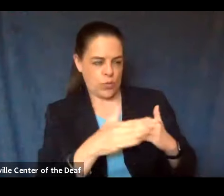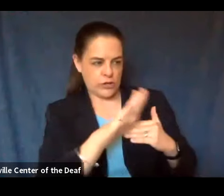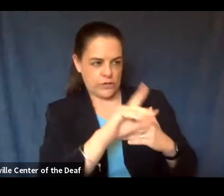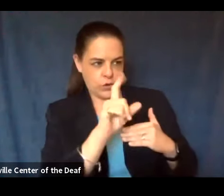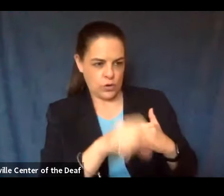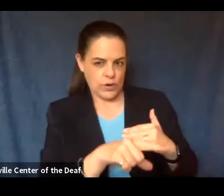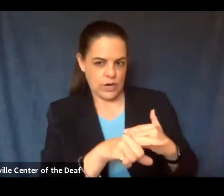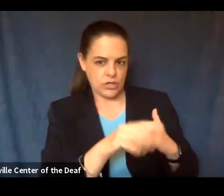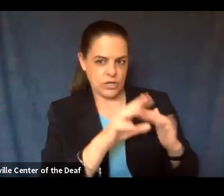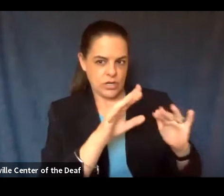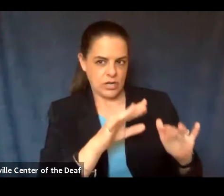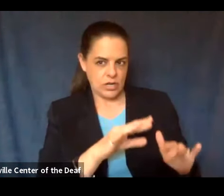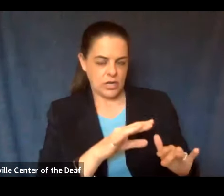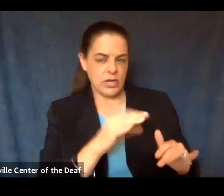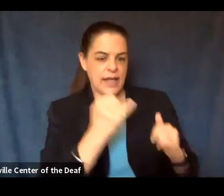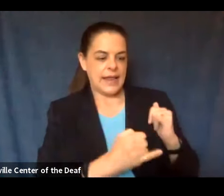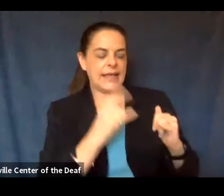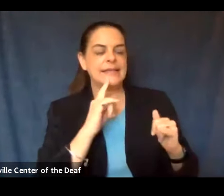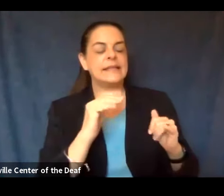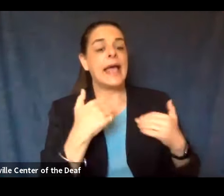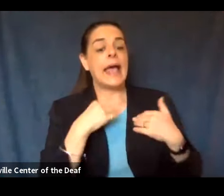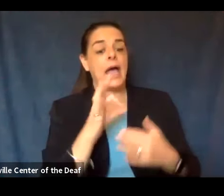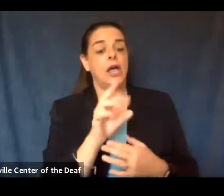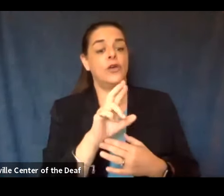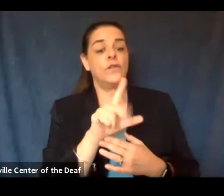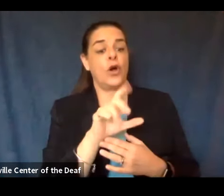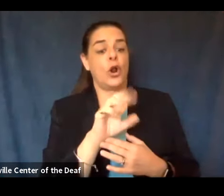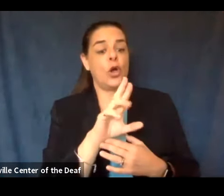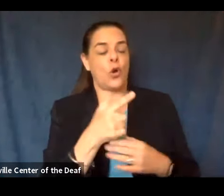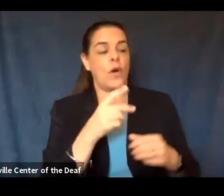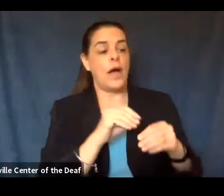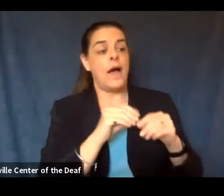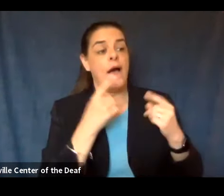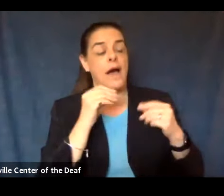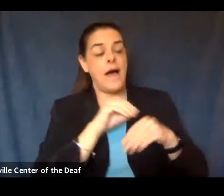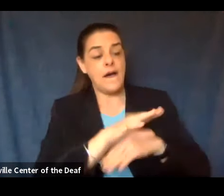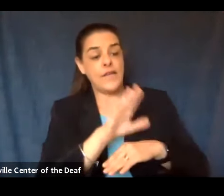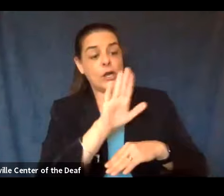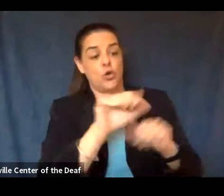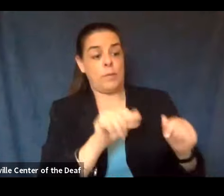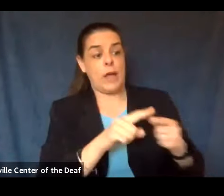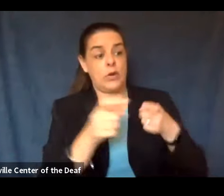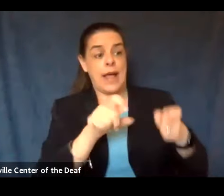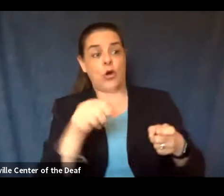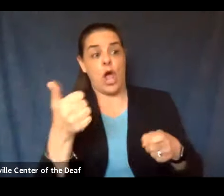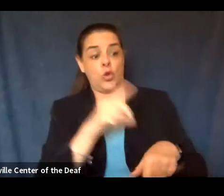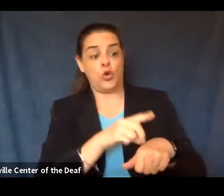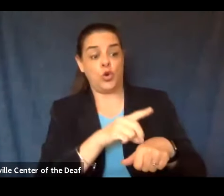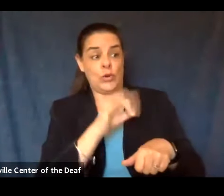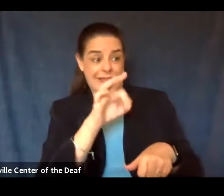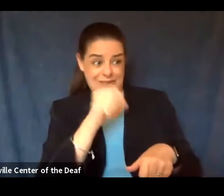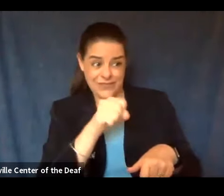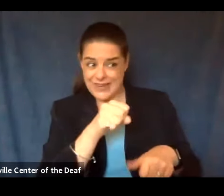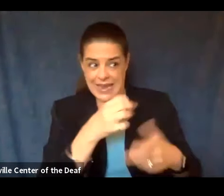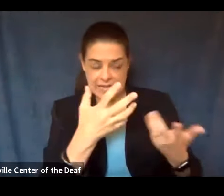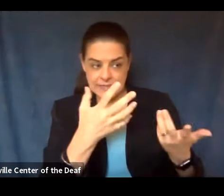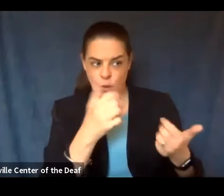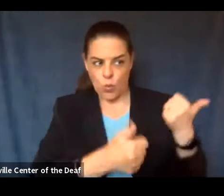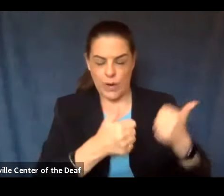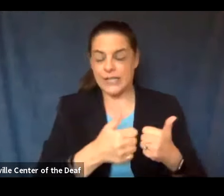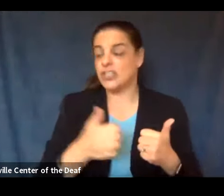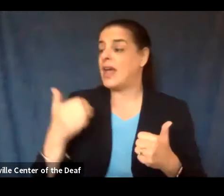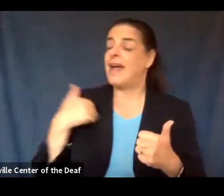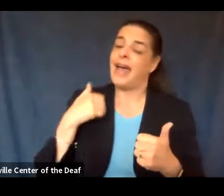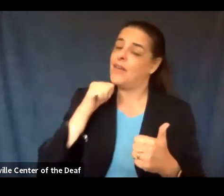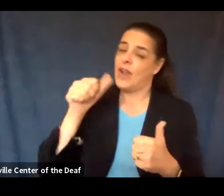with some of her answers, but the last question is, have the furloughs affected your ability to handle other duties? And if so, which ones? So they haven't impacted our response.